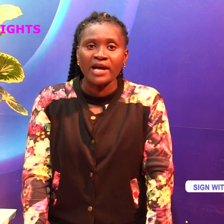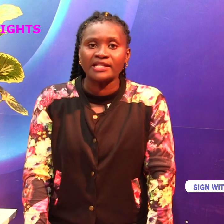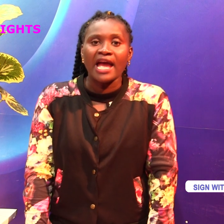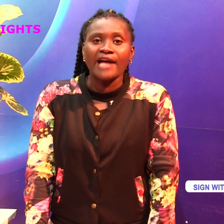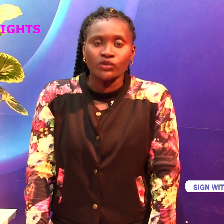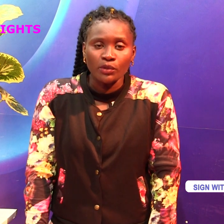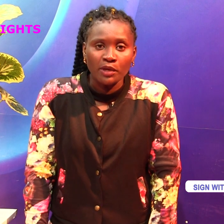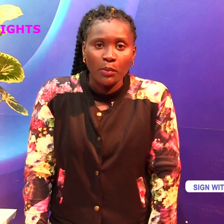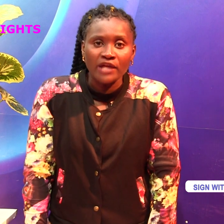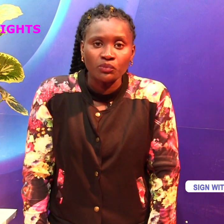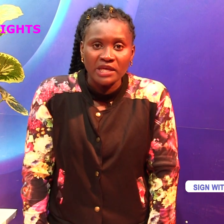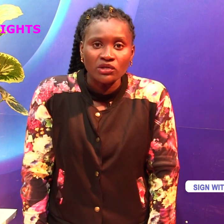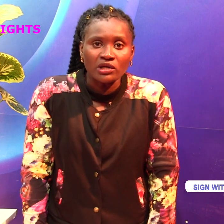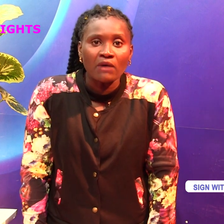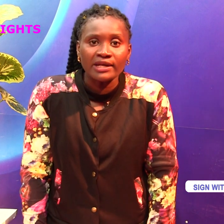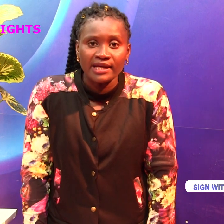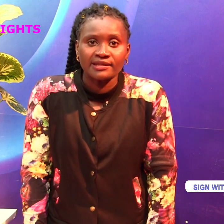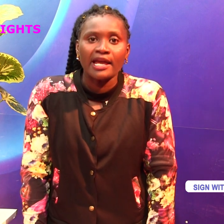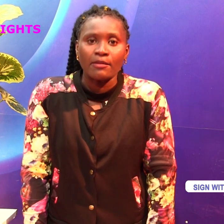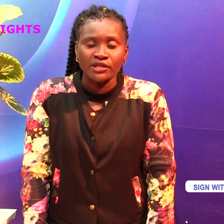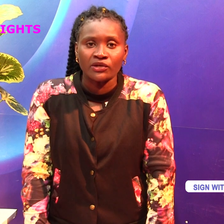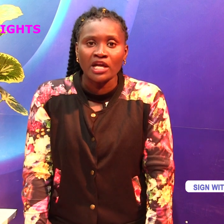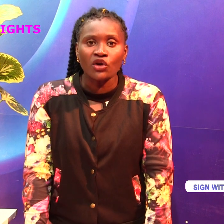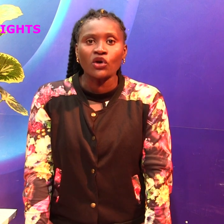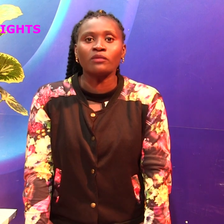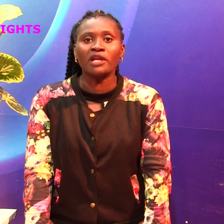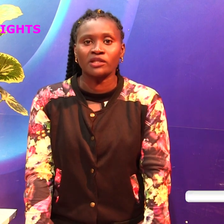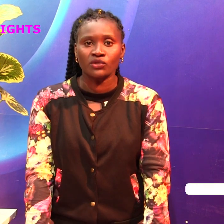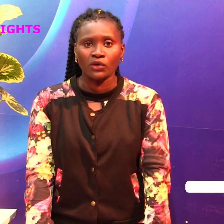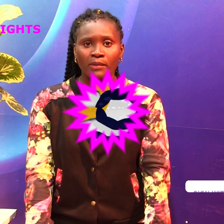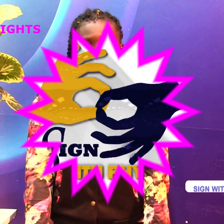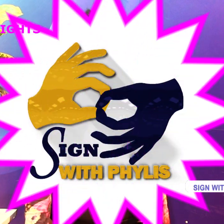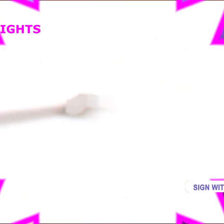as we prepare to meet on our next episode. God bless you so much.